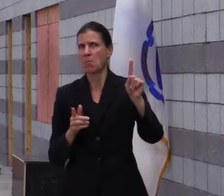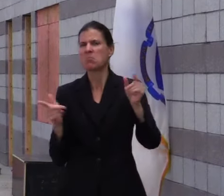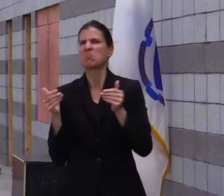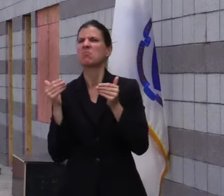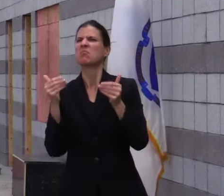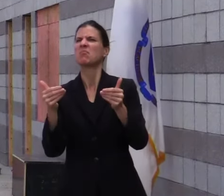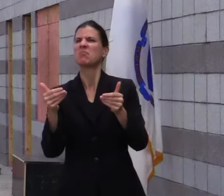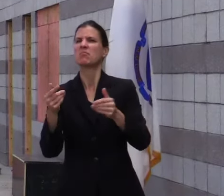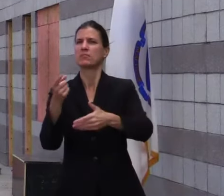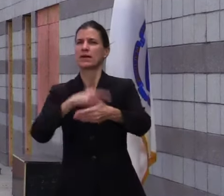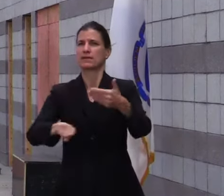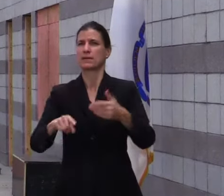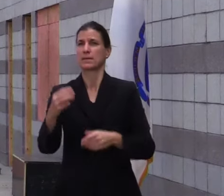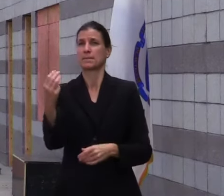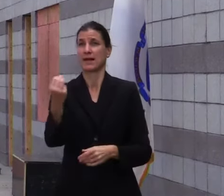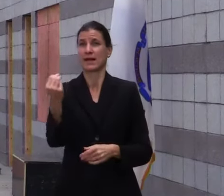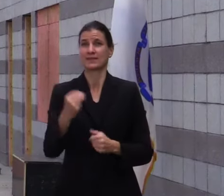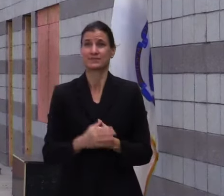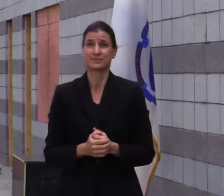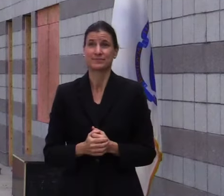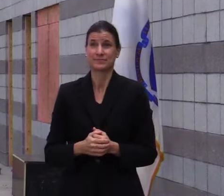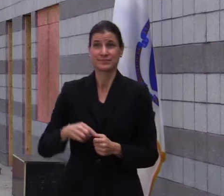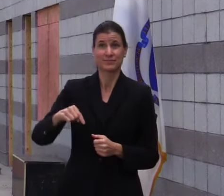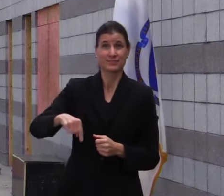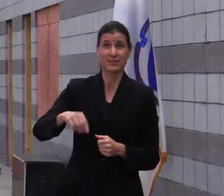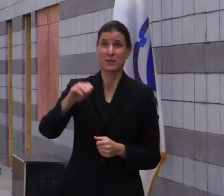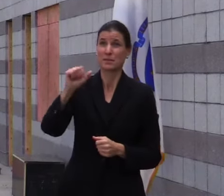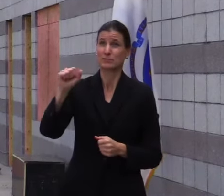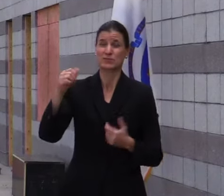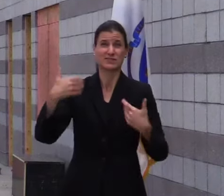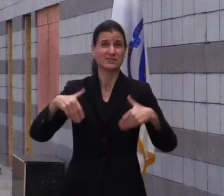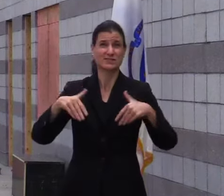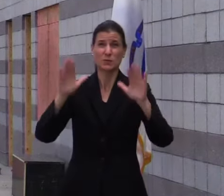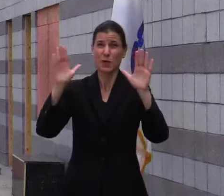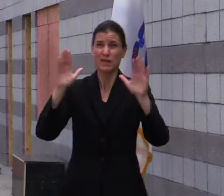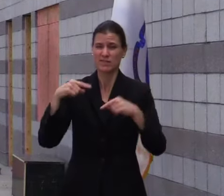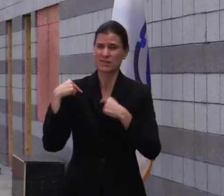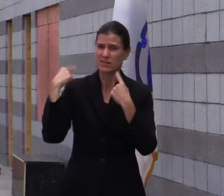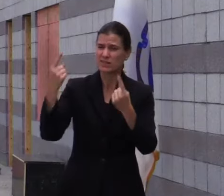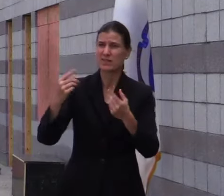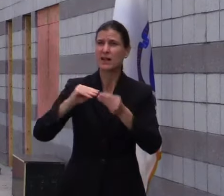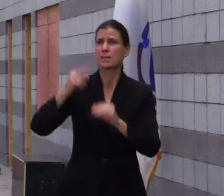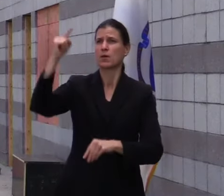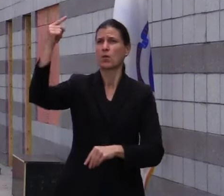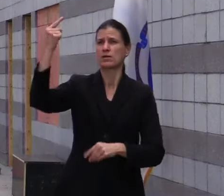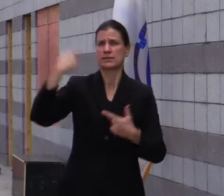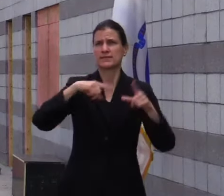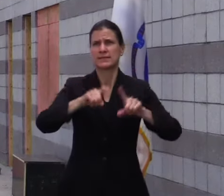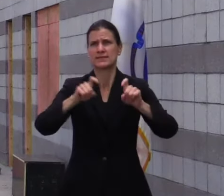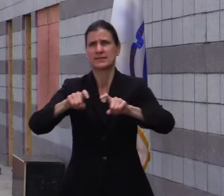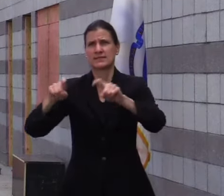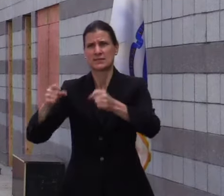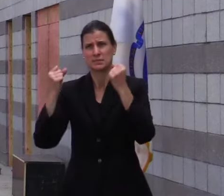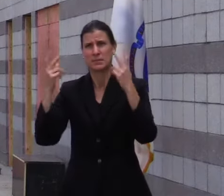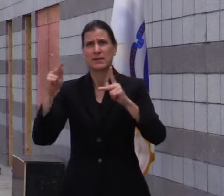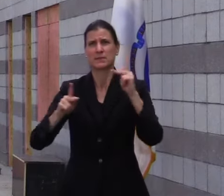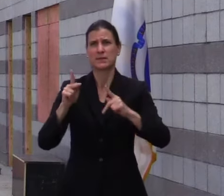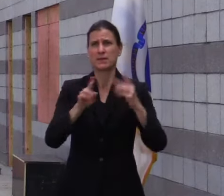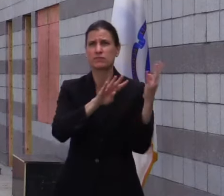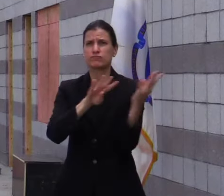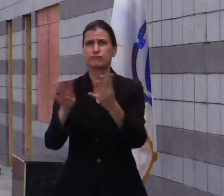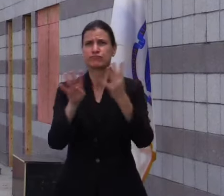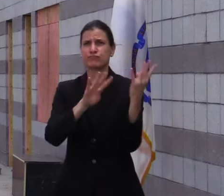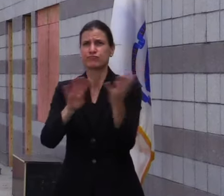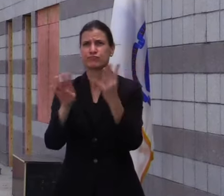We're going to continue to test in places where we believe we have the greatest risks, which are the red, so-called high-risk communities and the colleges